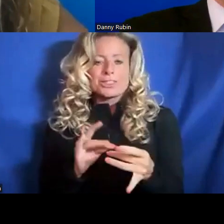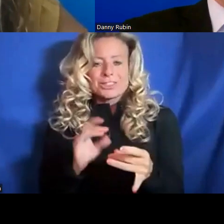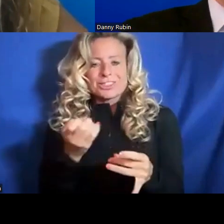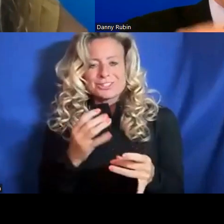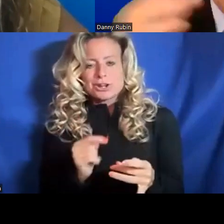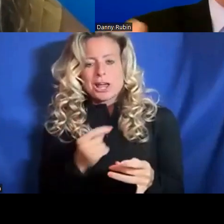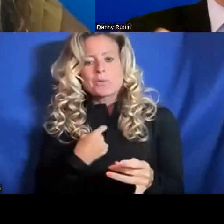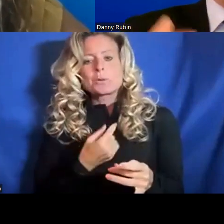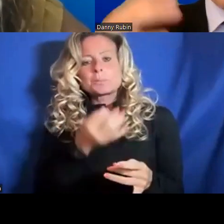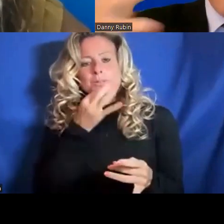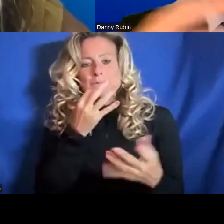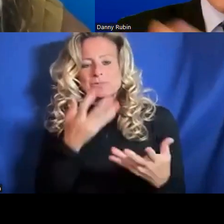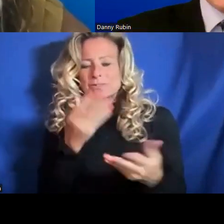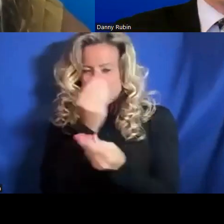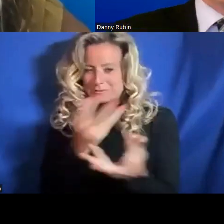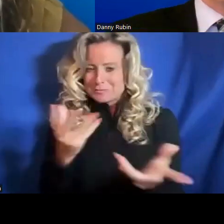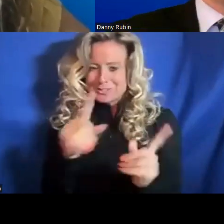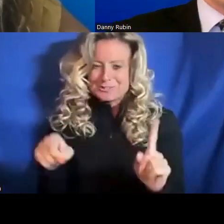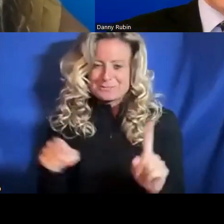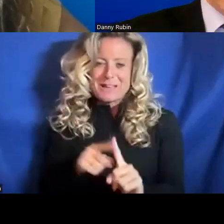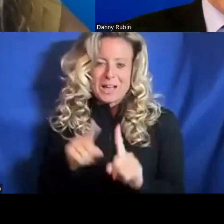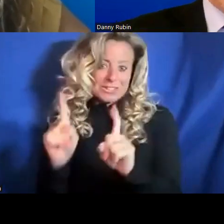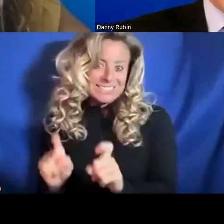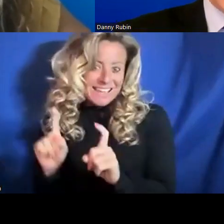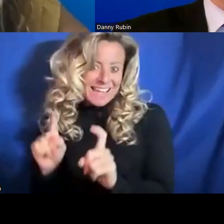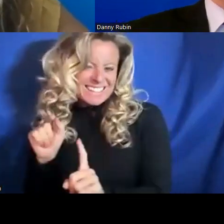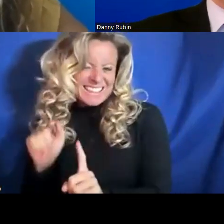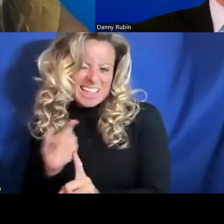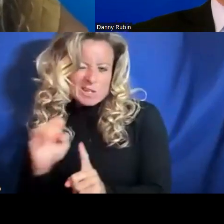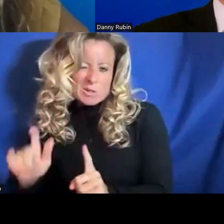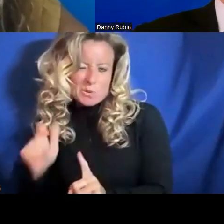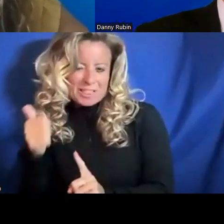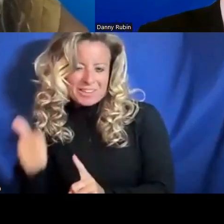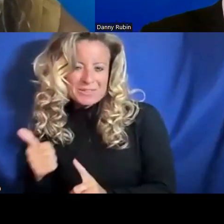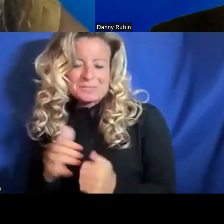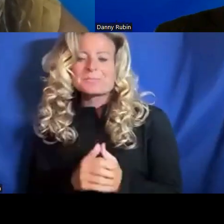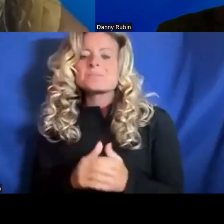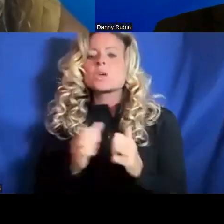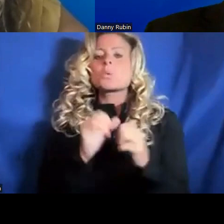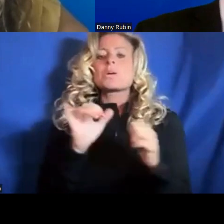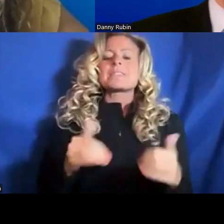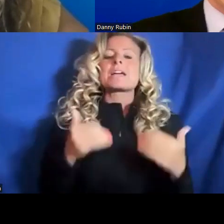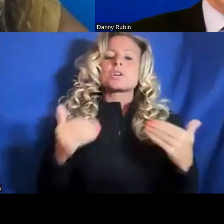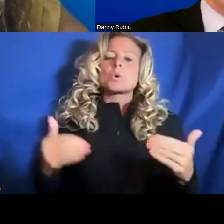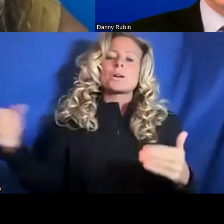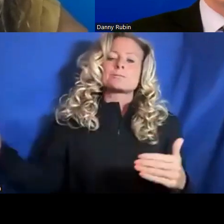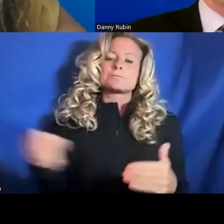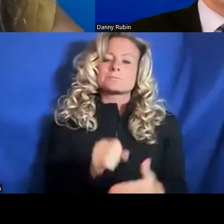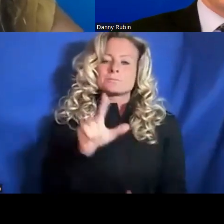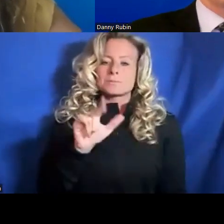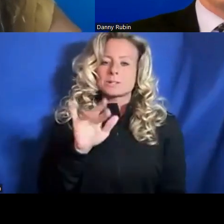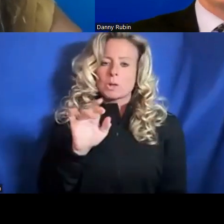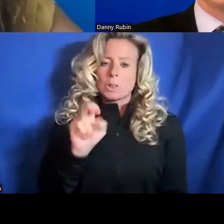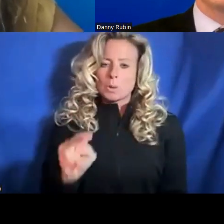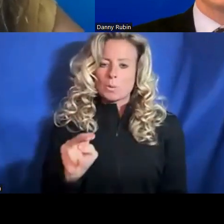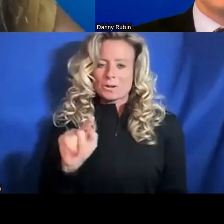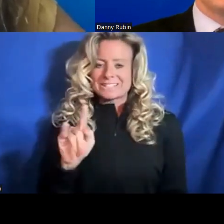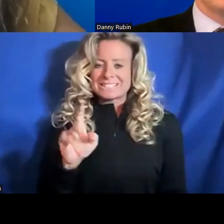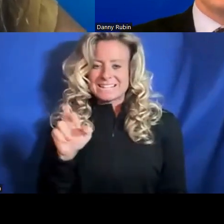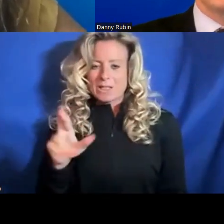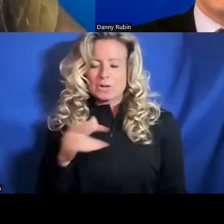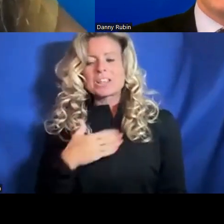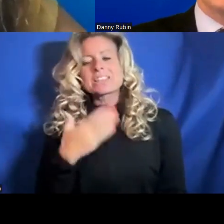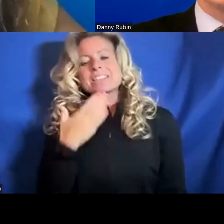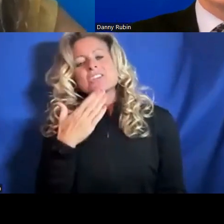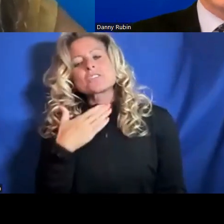give you the information on trialing tool. So with that, let me bring in our guest, Lauren Taylor. Thank you, Lauren, for making